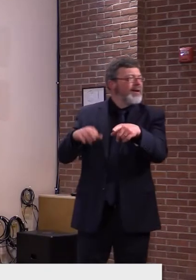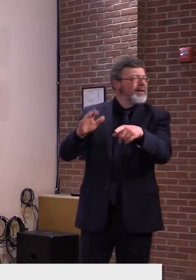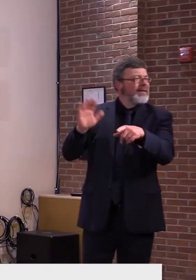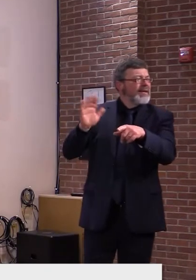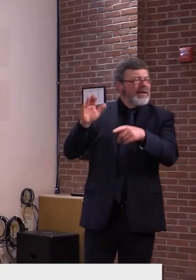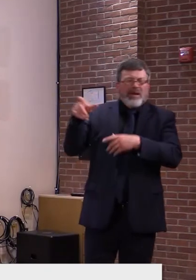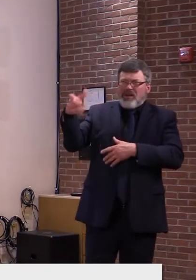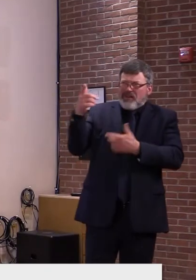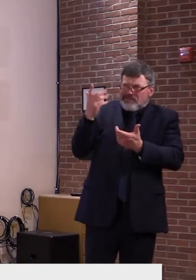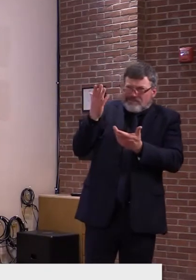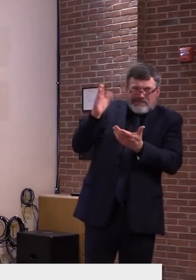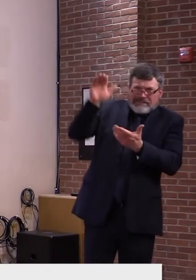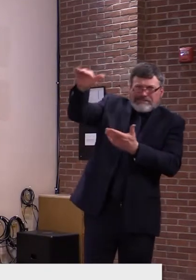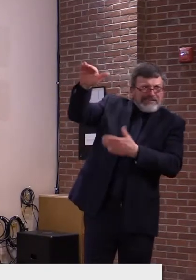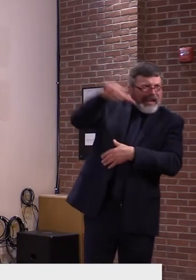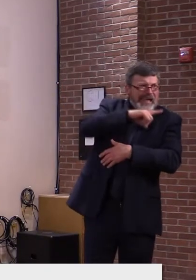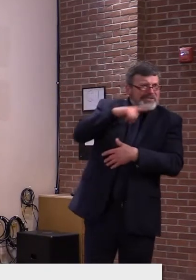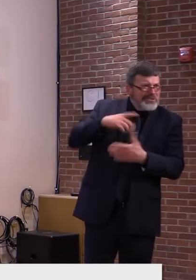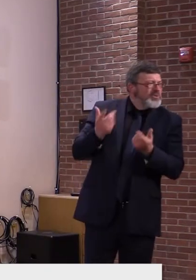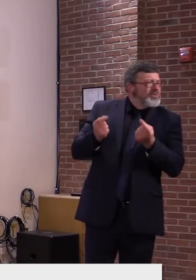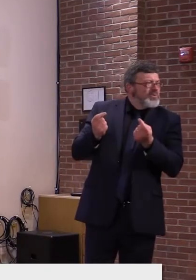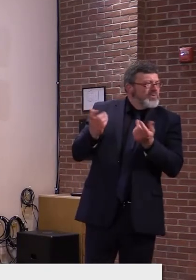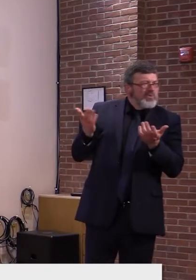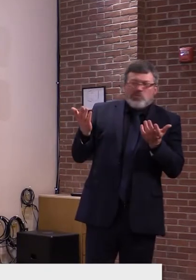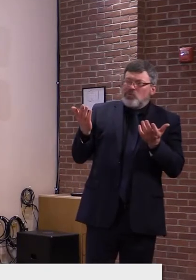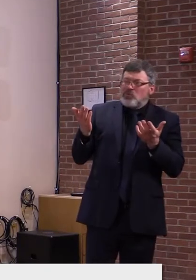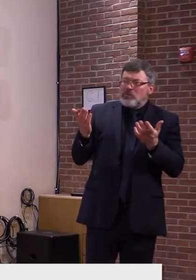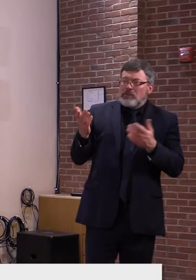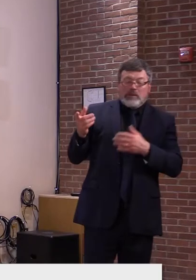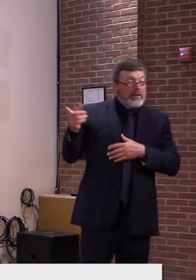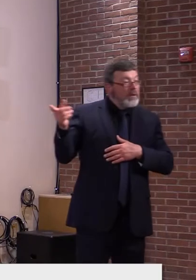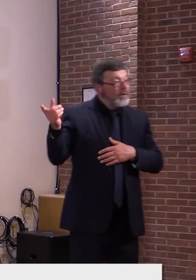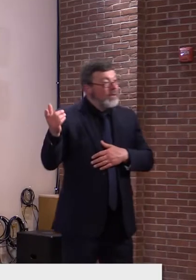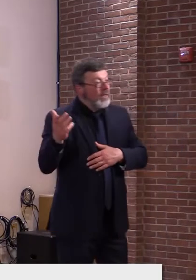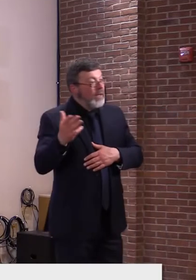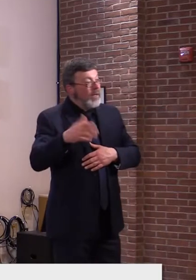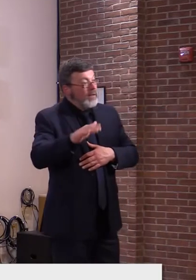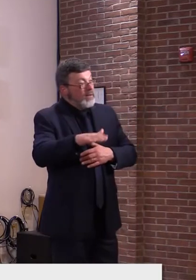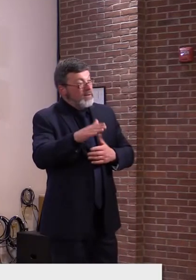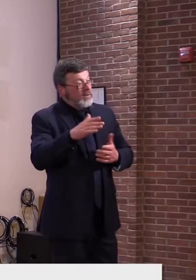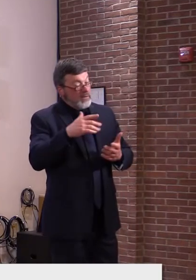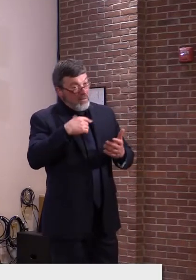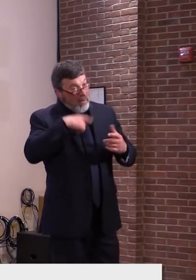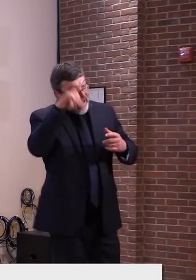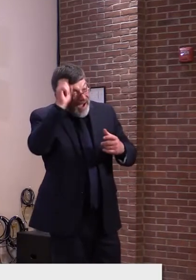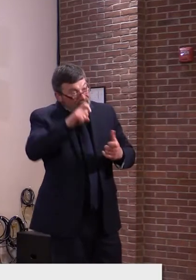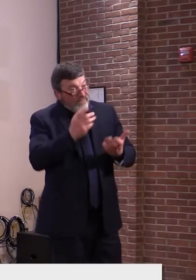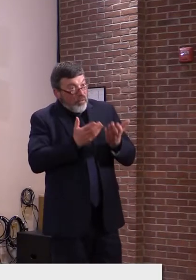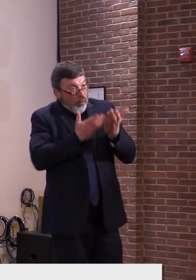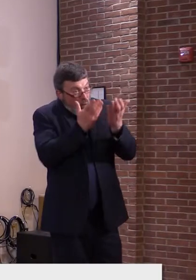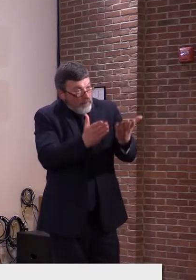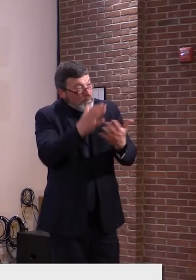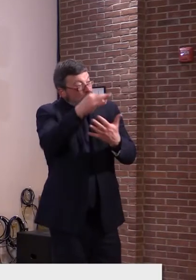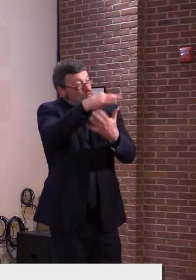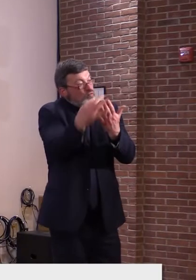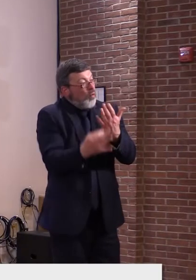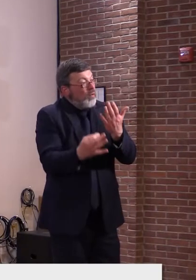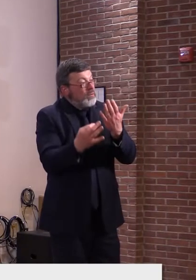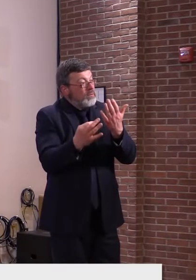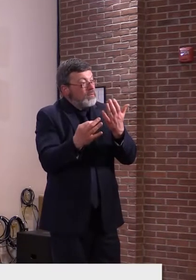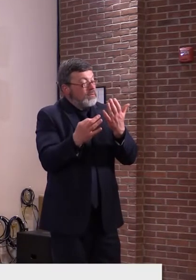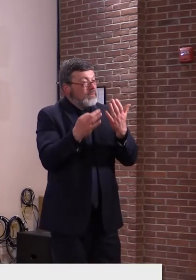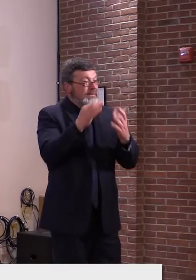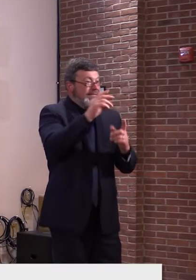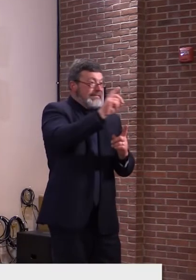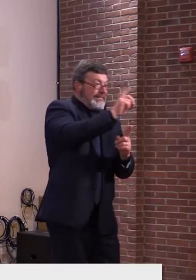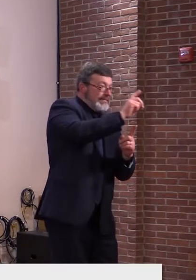Well, that's first and foremost. I think there needs to be choice. DC, DB. I think that should be